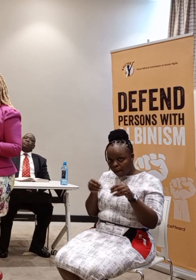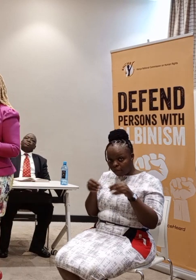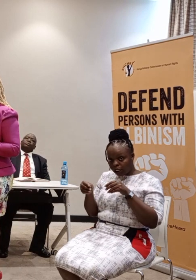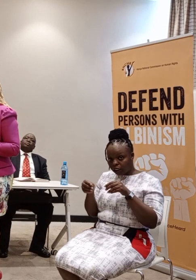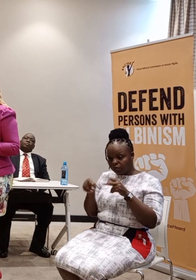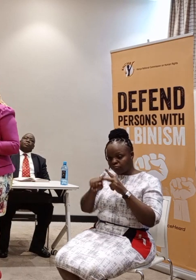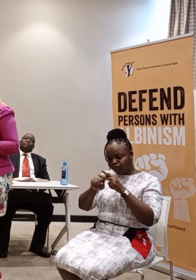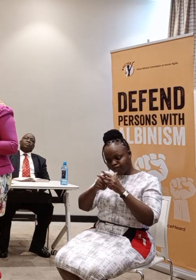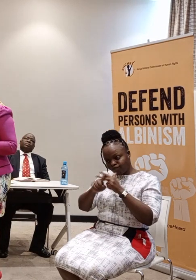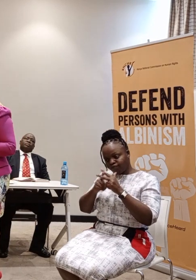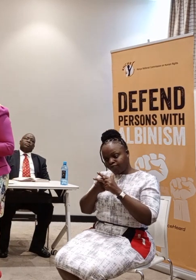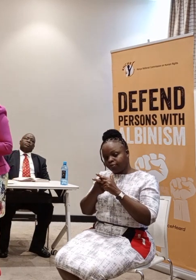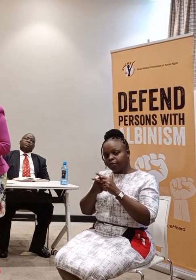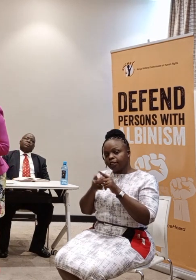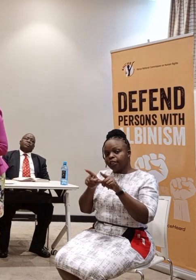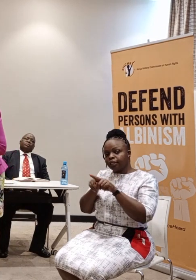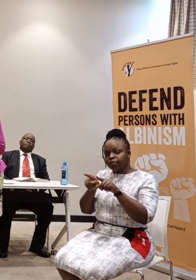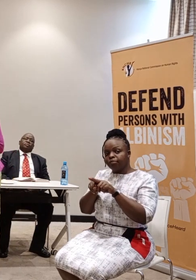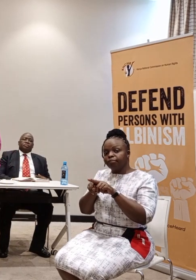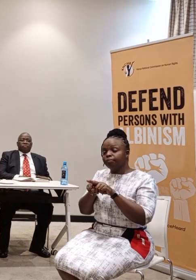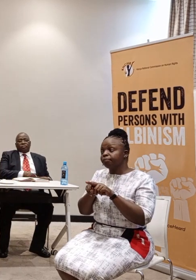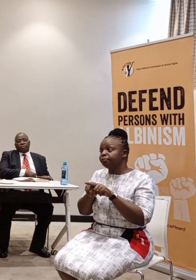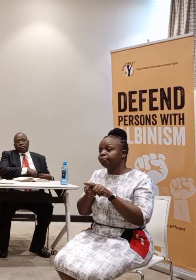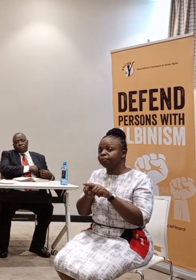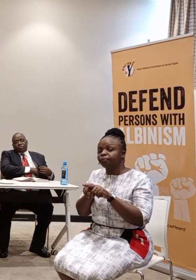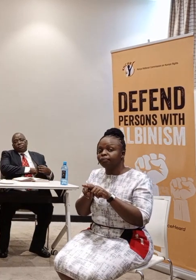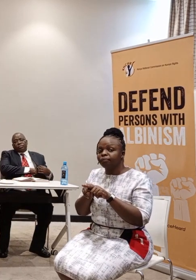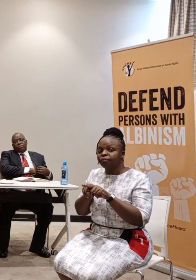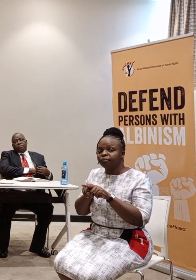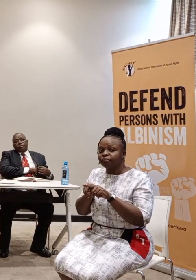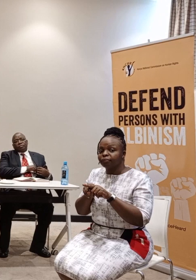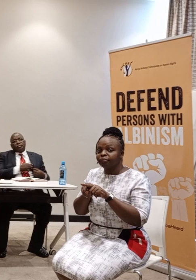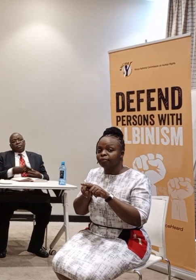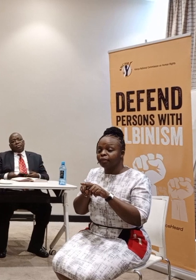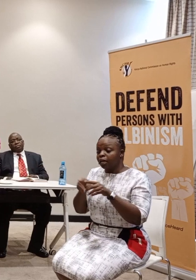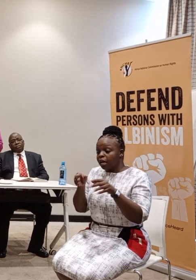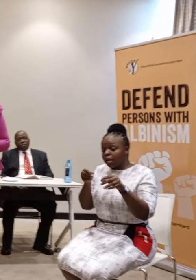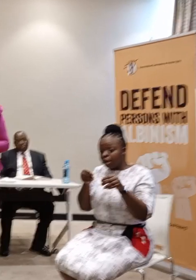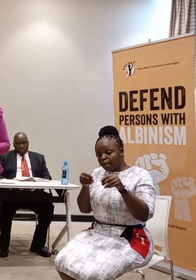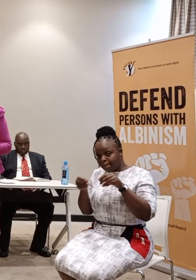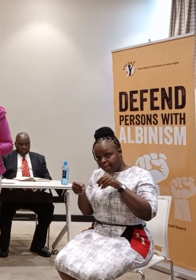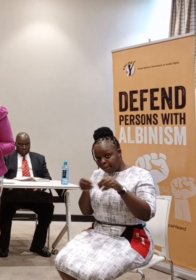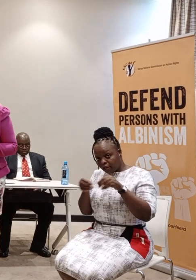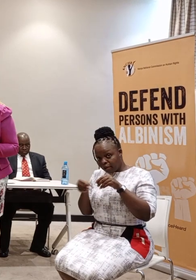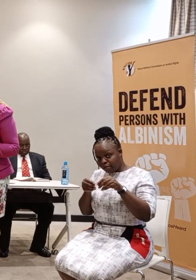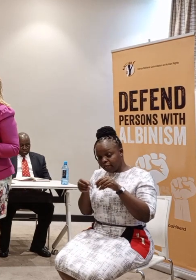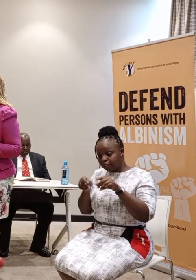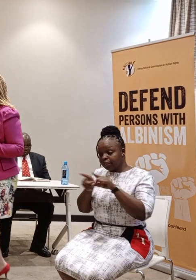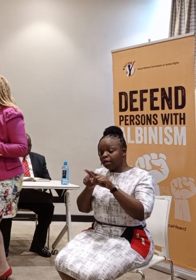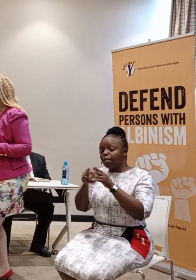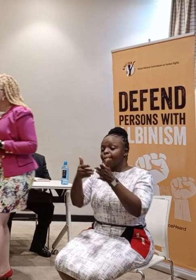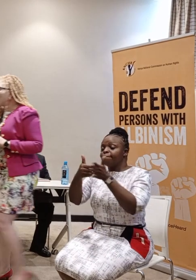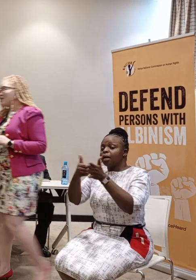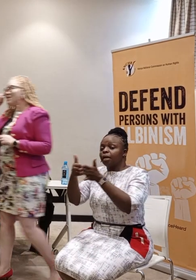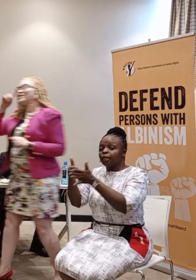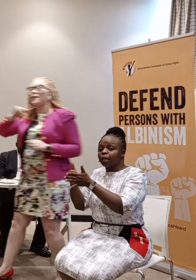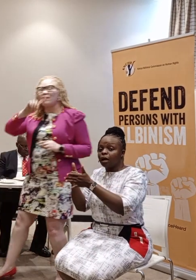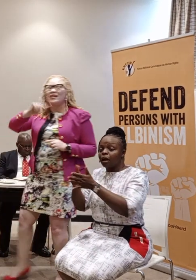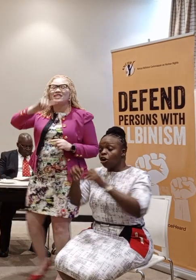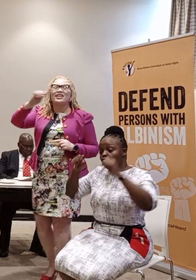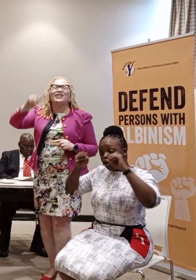and what? Times? Impairment times what? Barriers. The convention